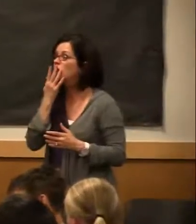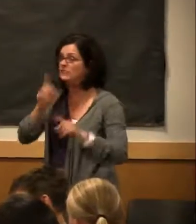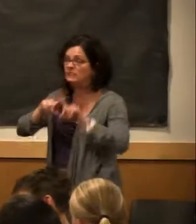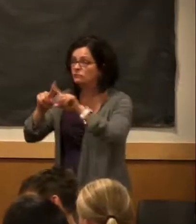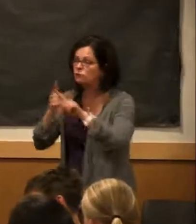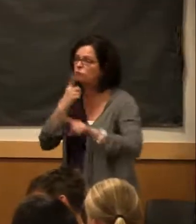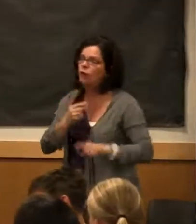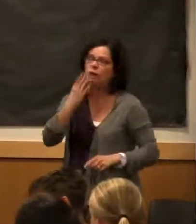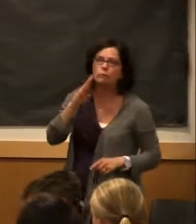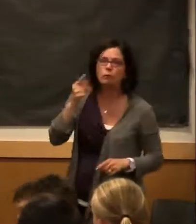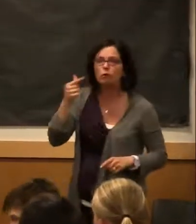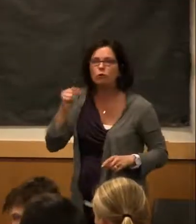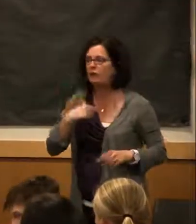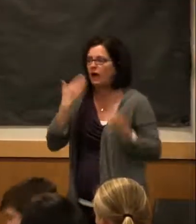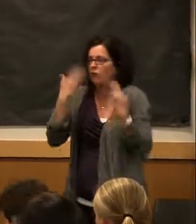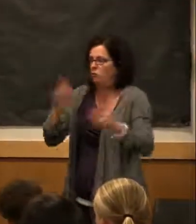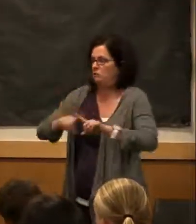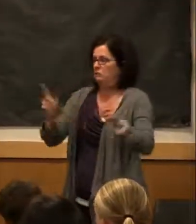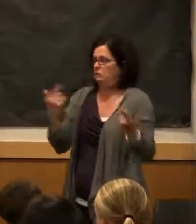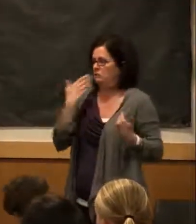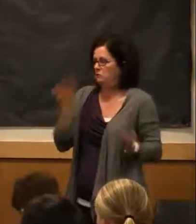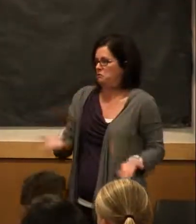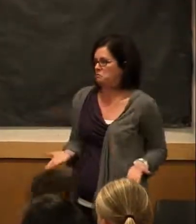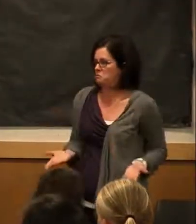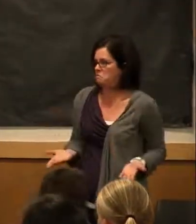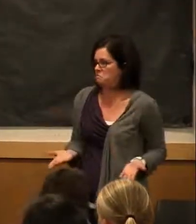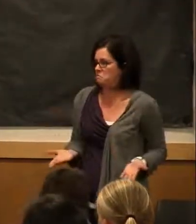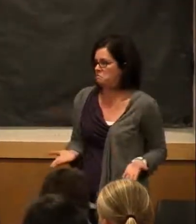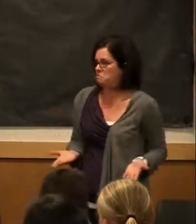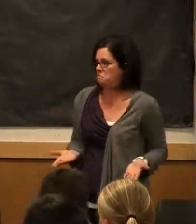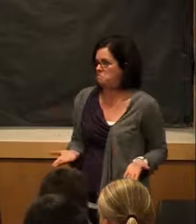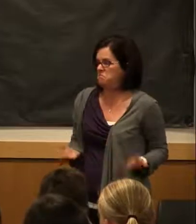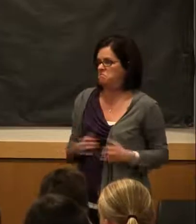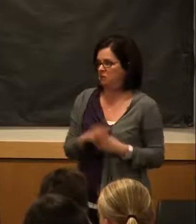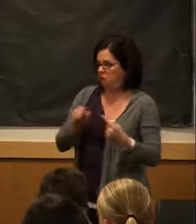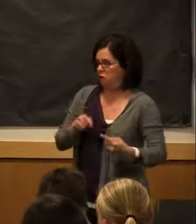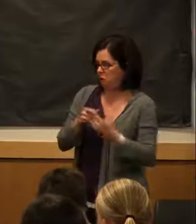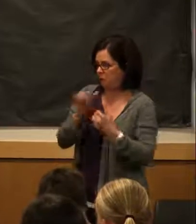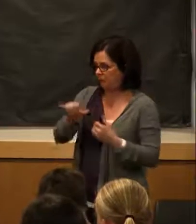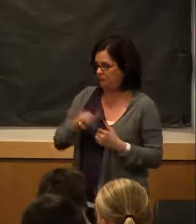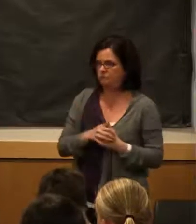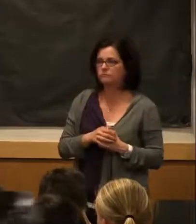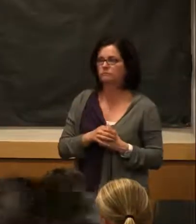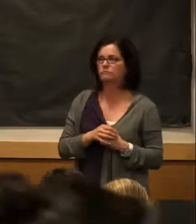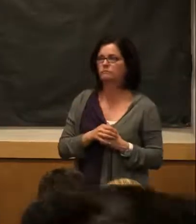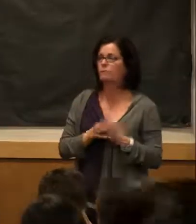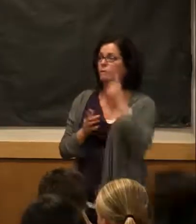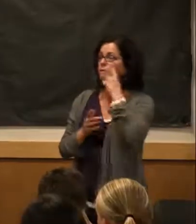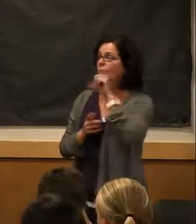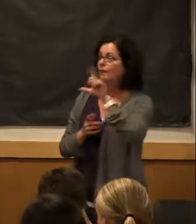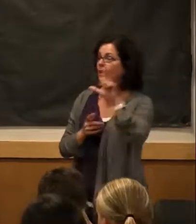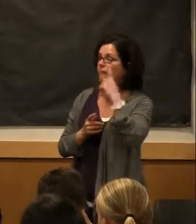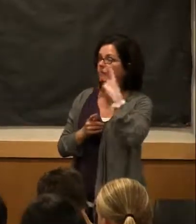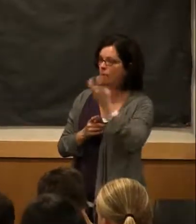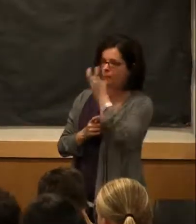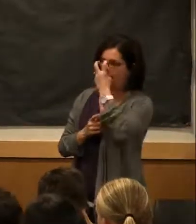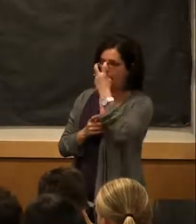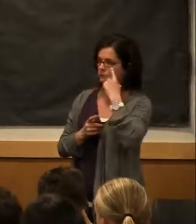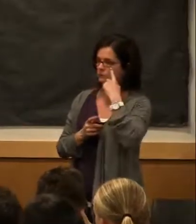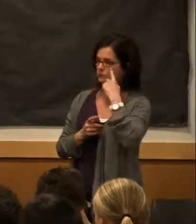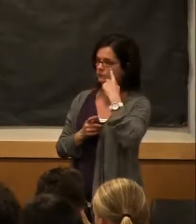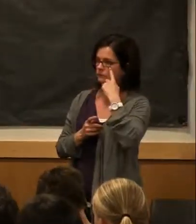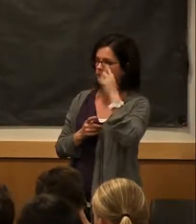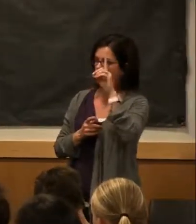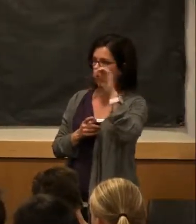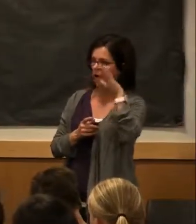for instance. I mean, if it's green or blue, I have a hard time with that. And I'm also blind in my left eye, so I have